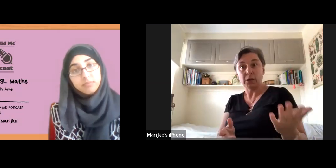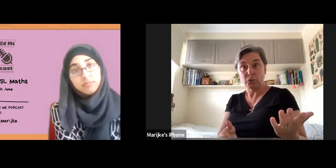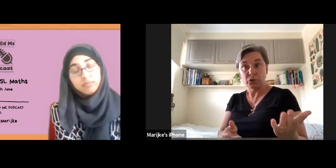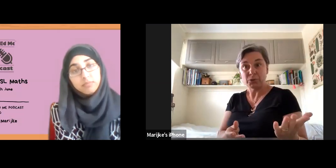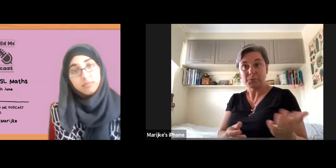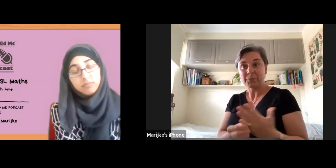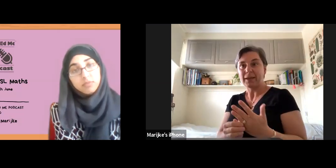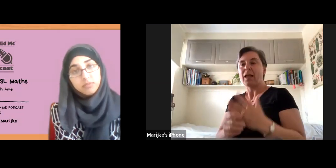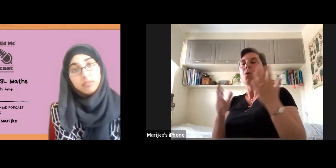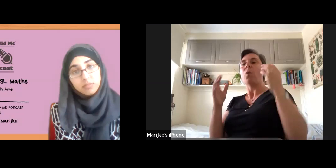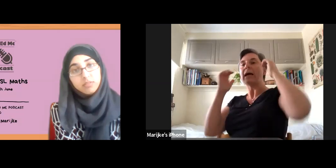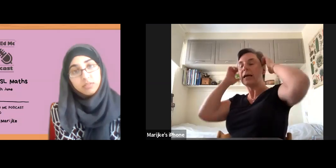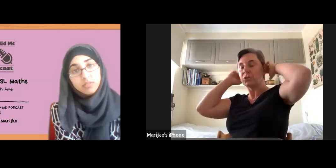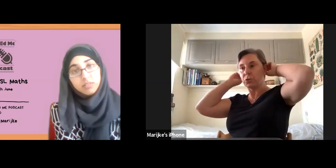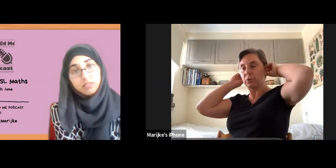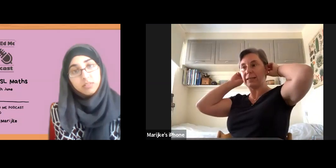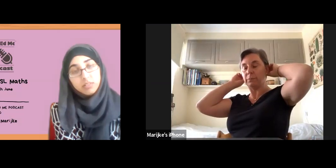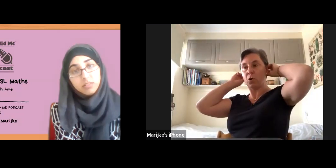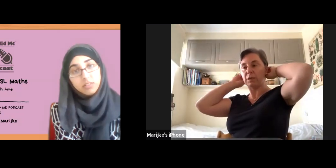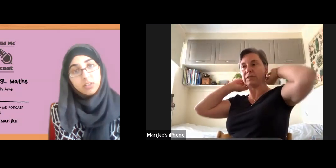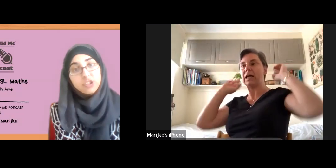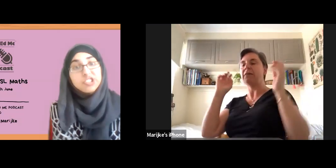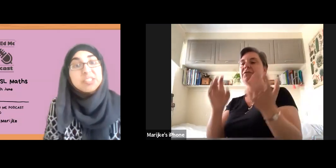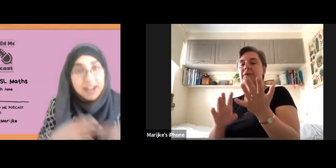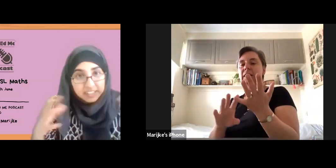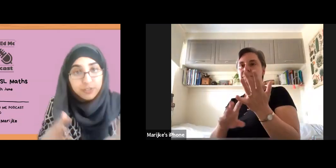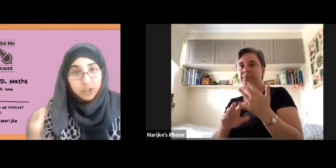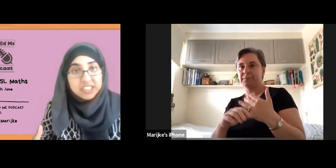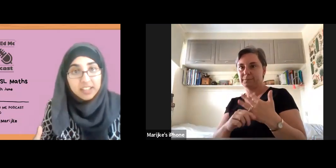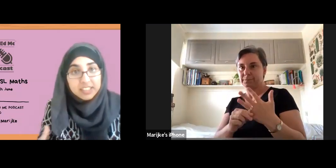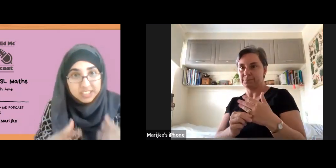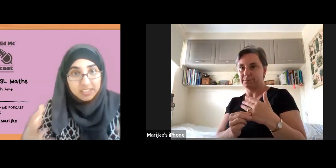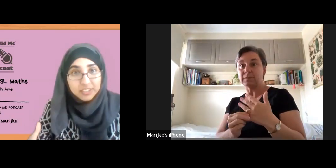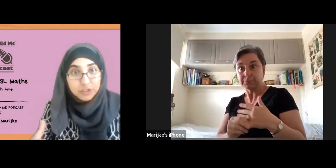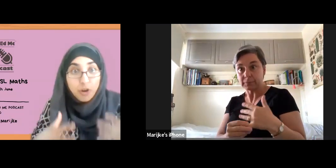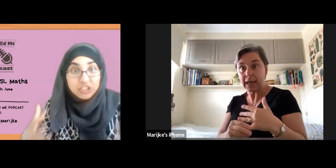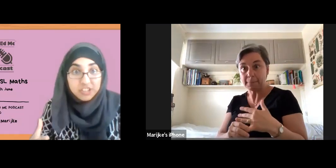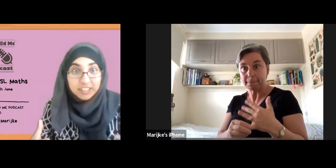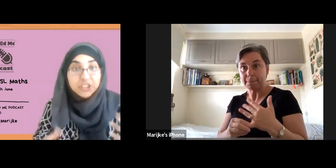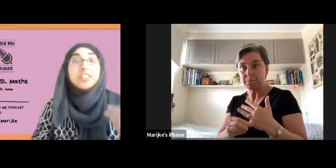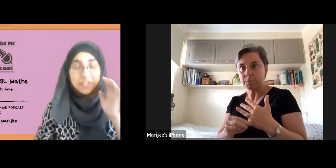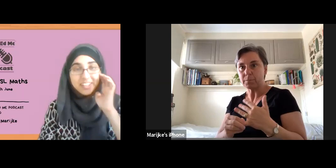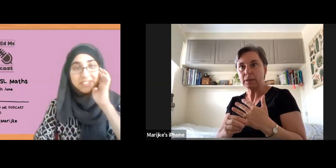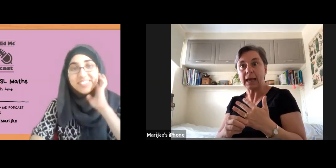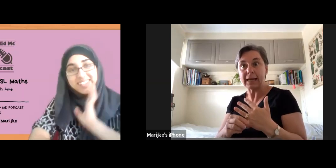videos where I do at the moment. It's brand new for you, isn't it? You've only just started tutoring. Okay.